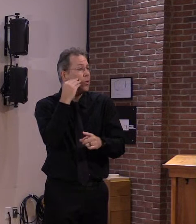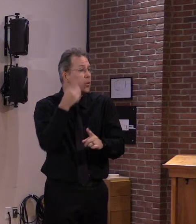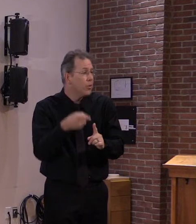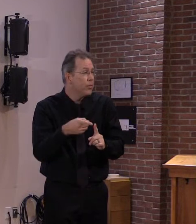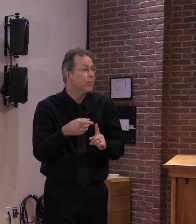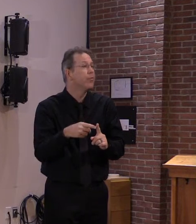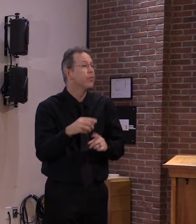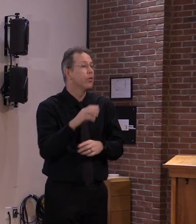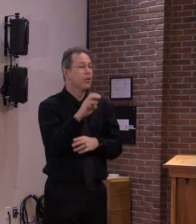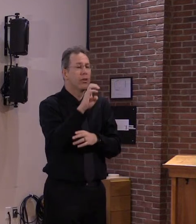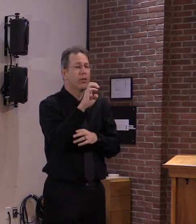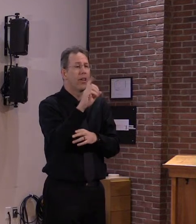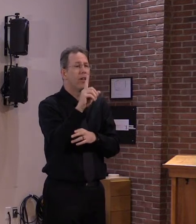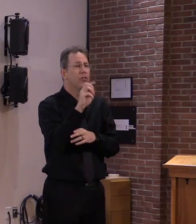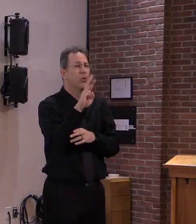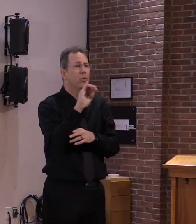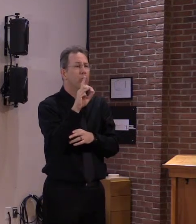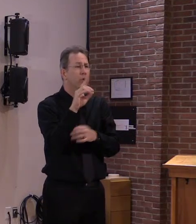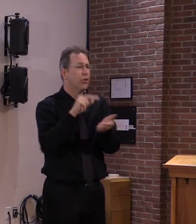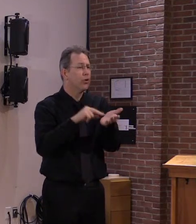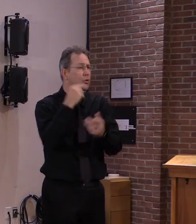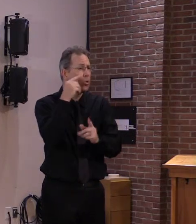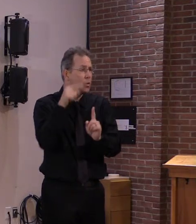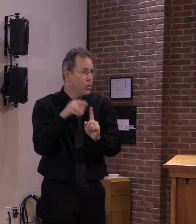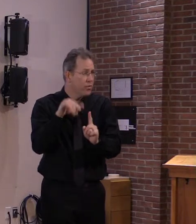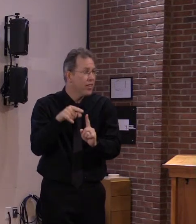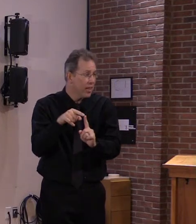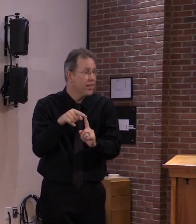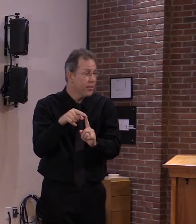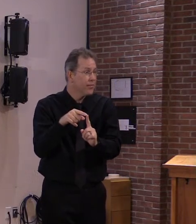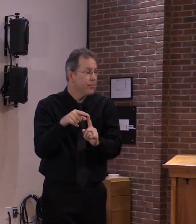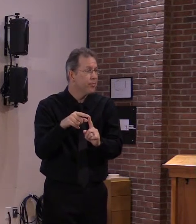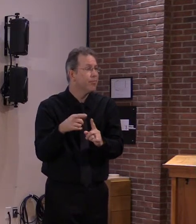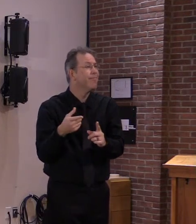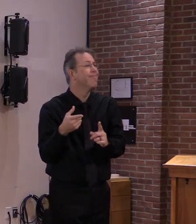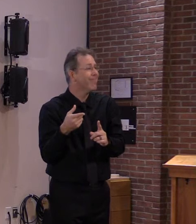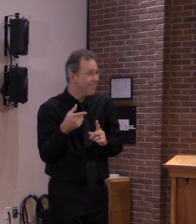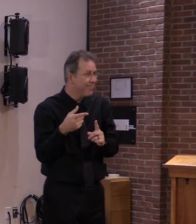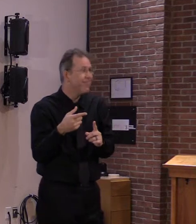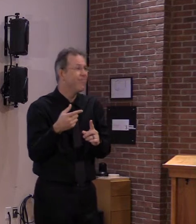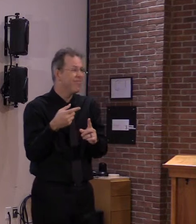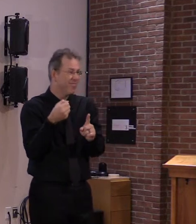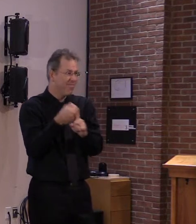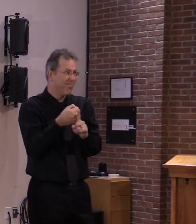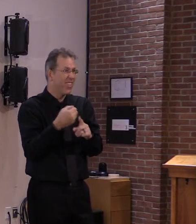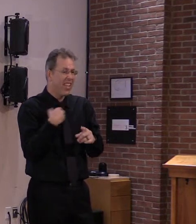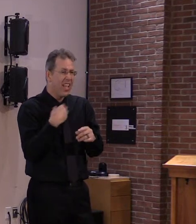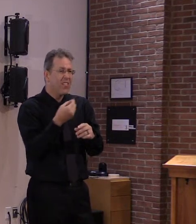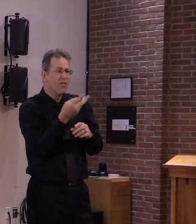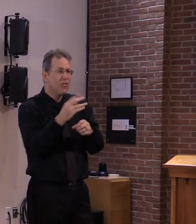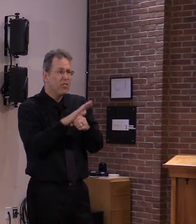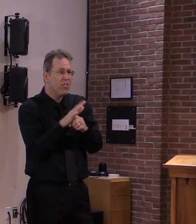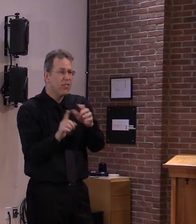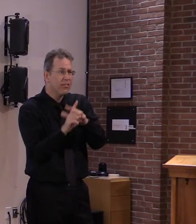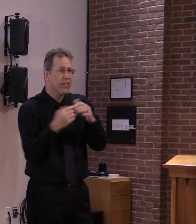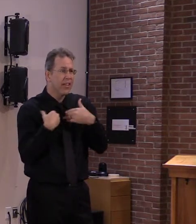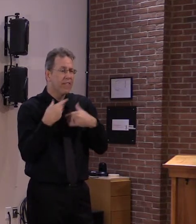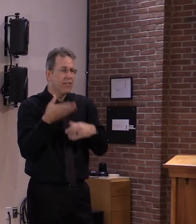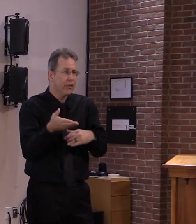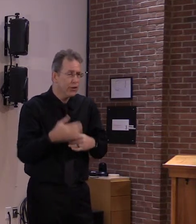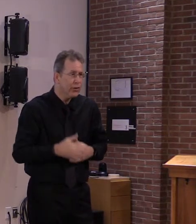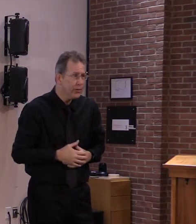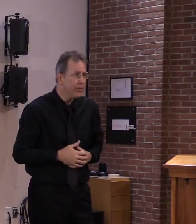key aspect of that work will be to assess the impact. We learned this week that the National Assessment of Education Progress, or NAEP, will